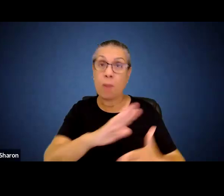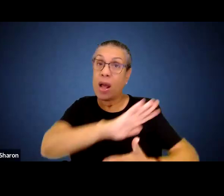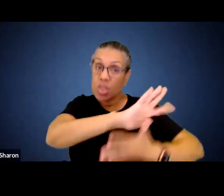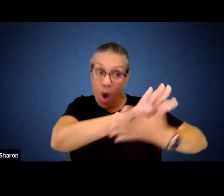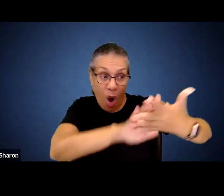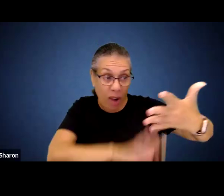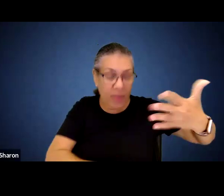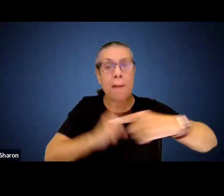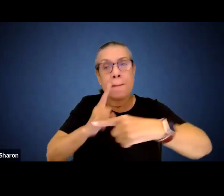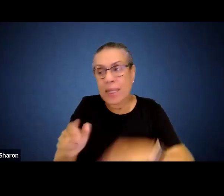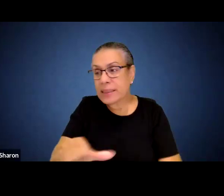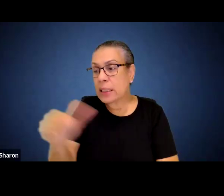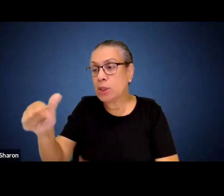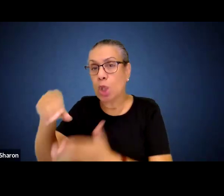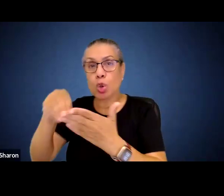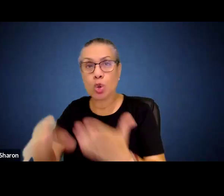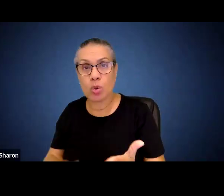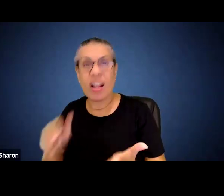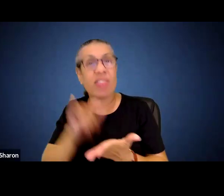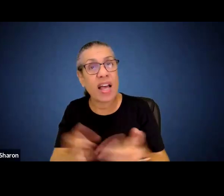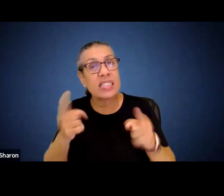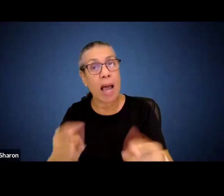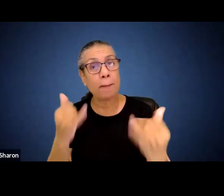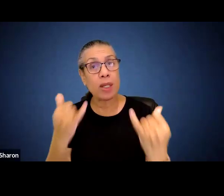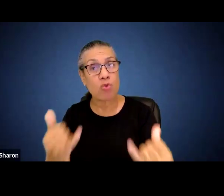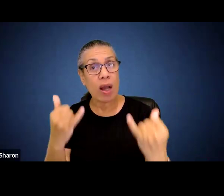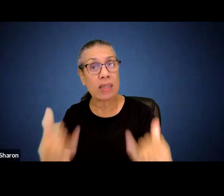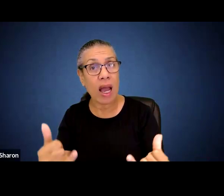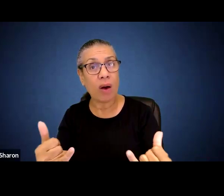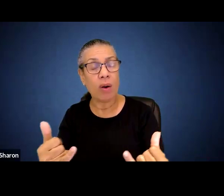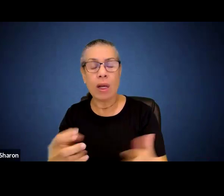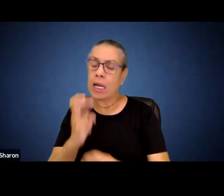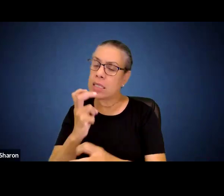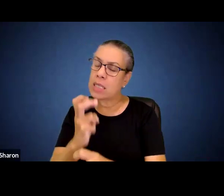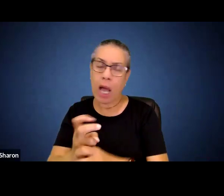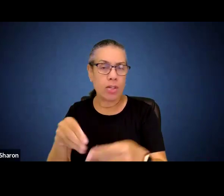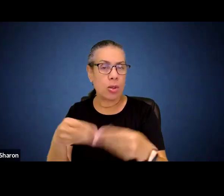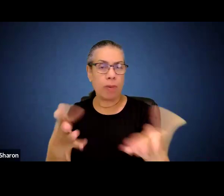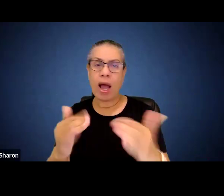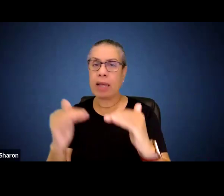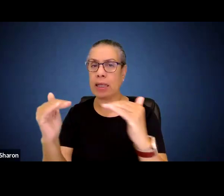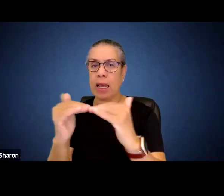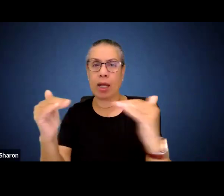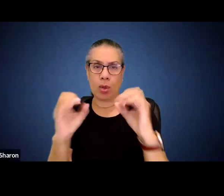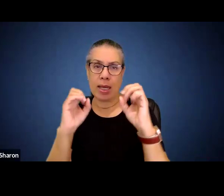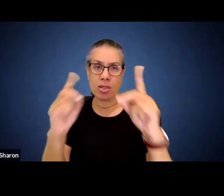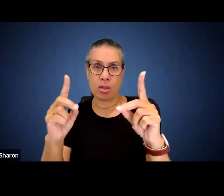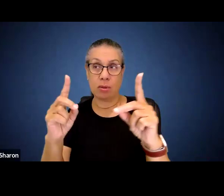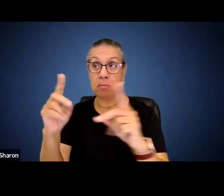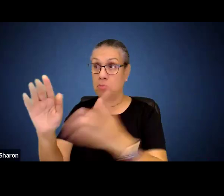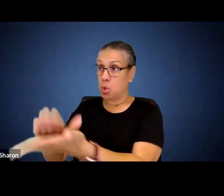of another student, which is currently happening at my school, are struggling to provide students with an equitable education, one that the district claims we're able to